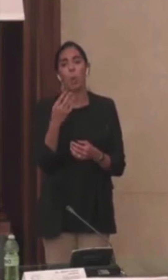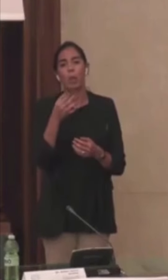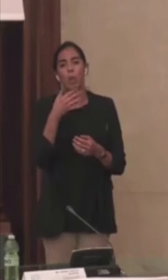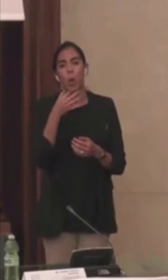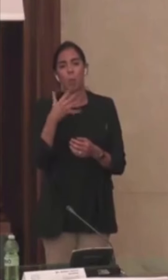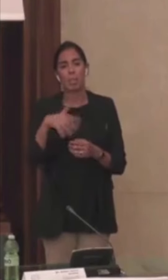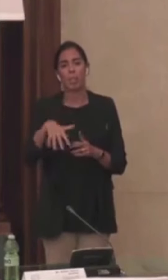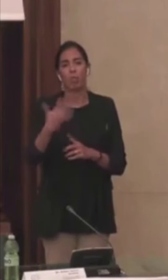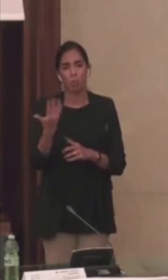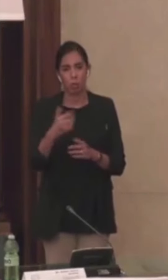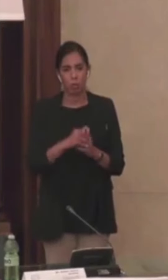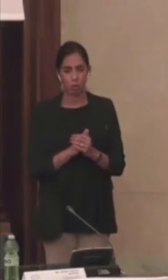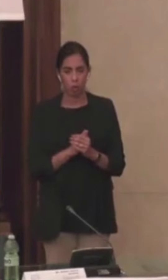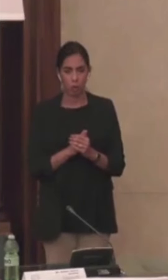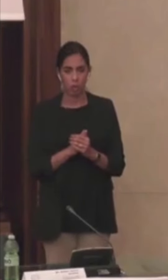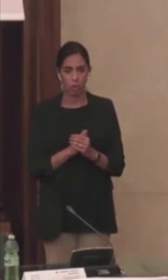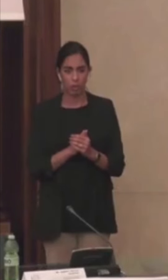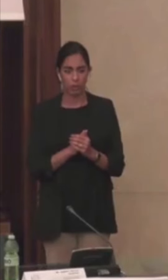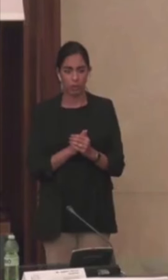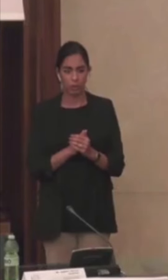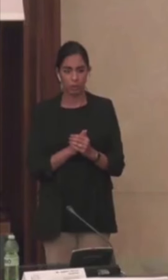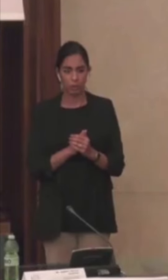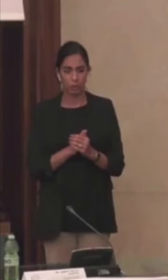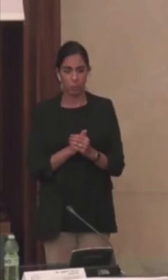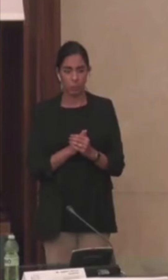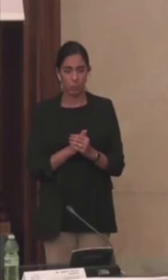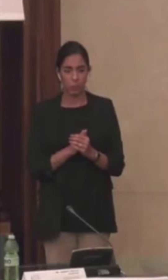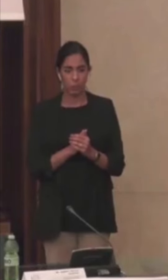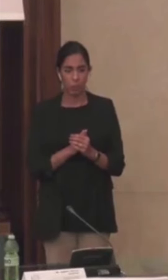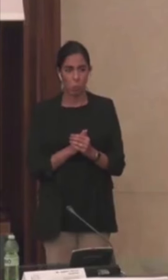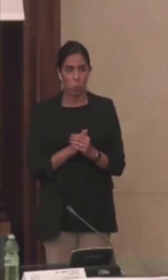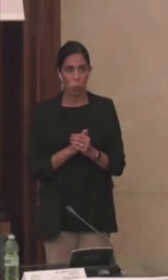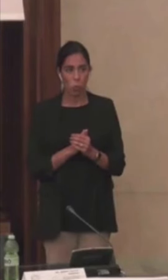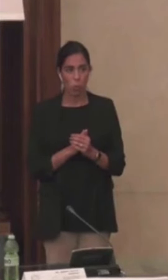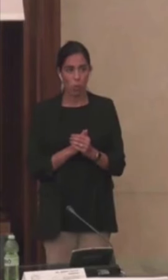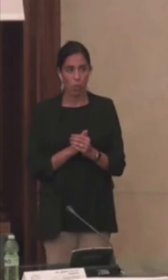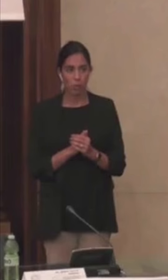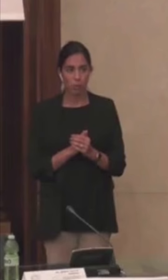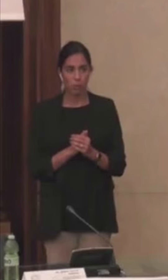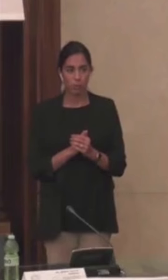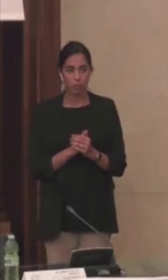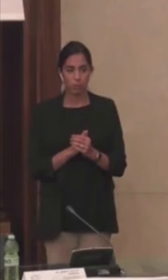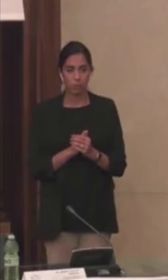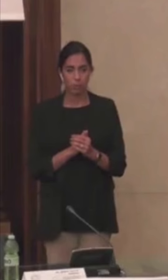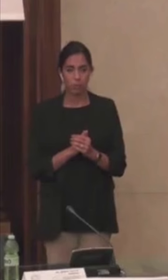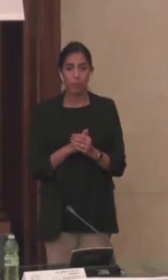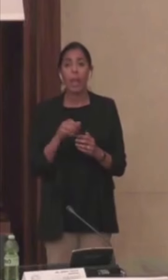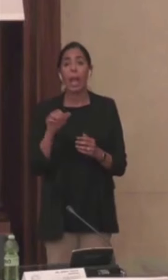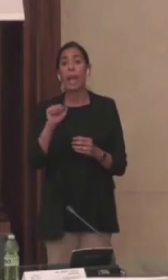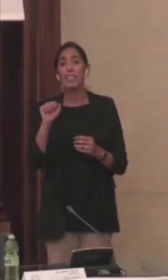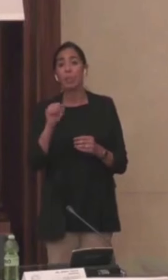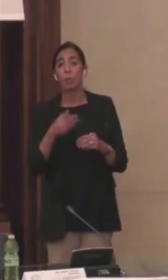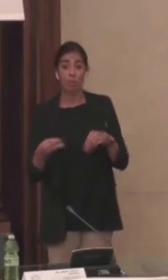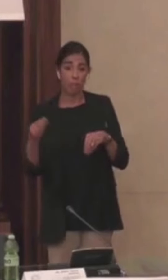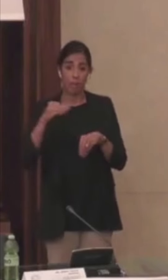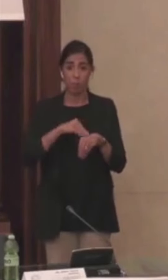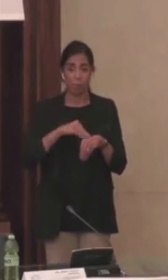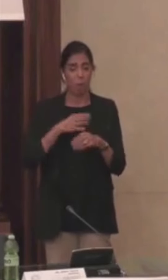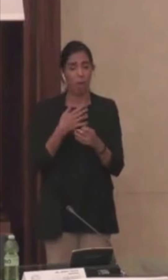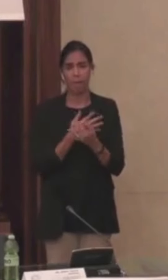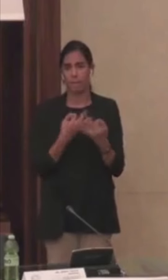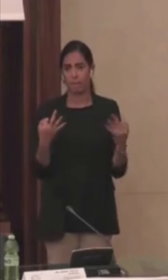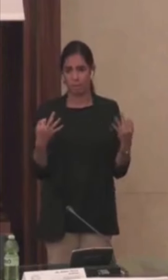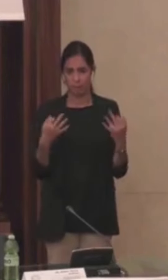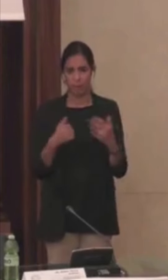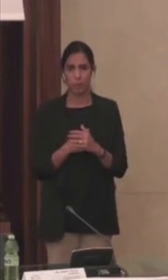magic formula is ivermectin and azithromycin. On January 2020, the